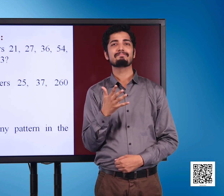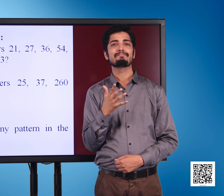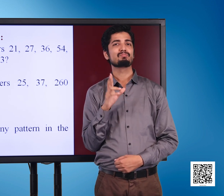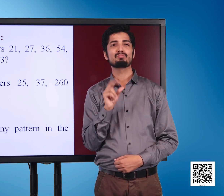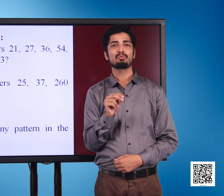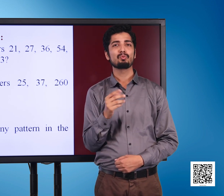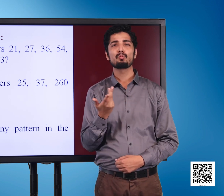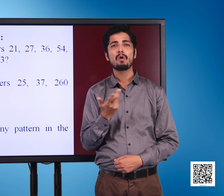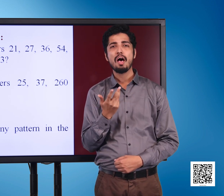No.